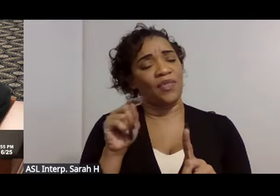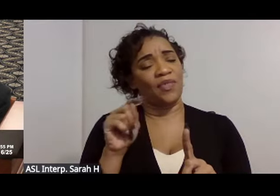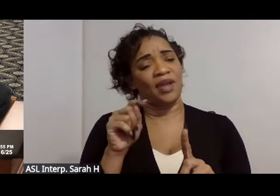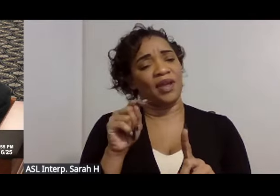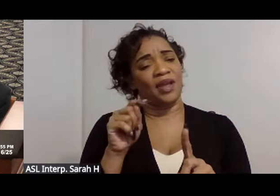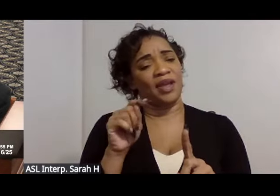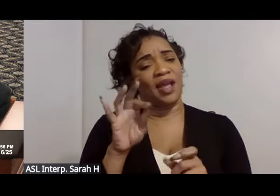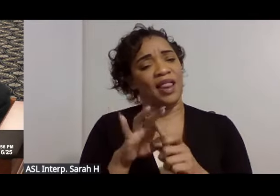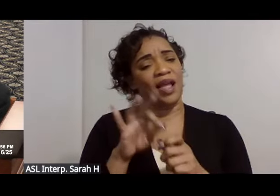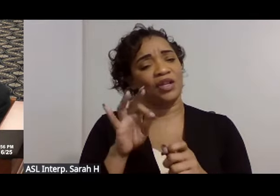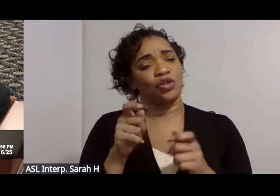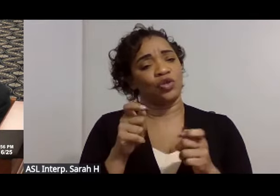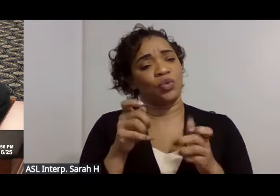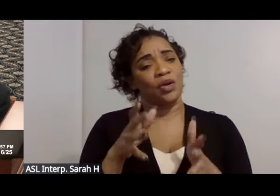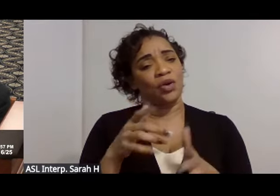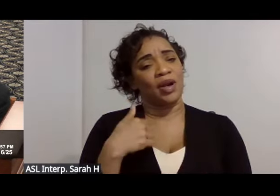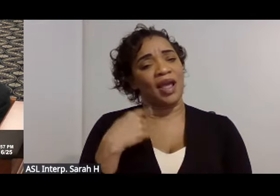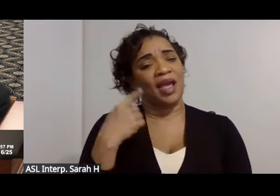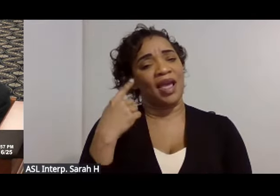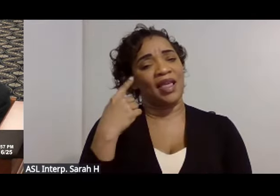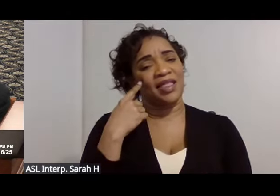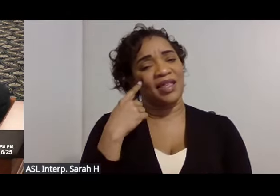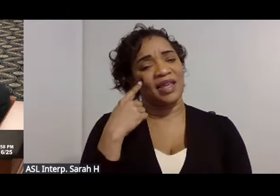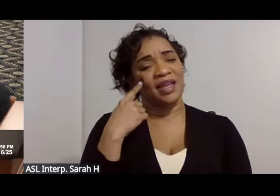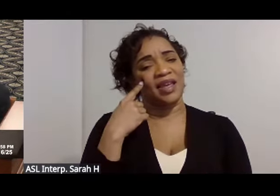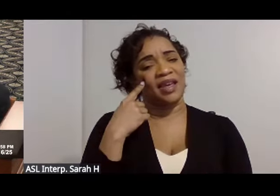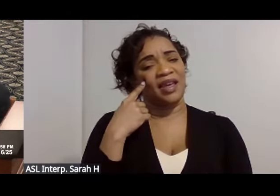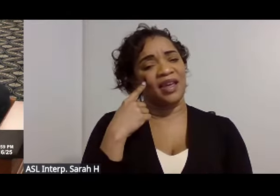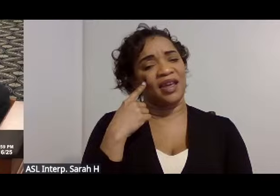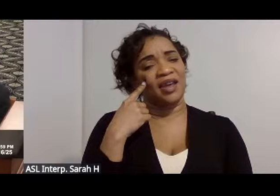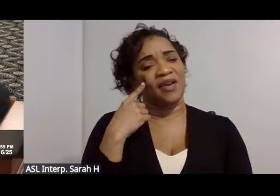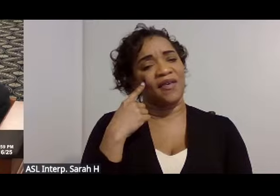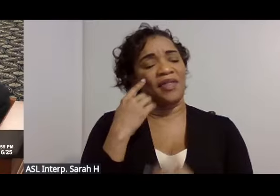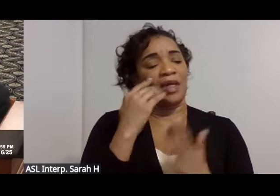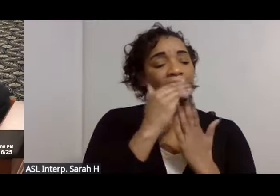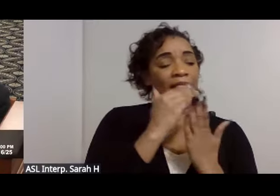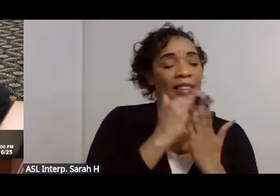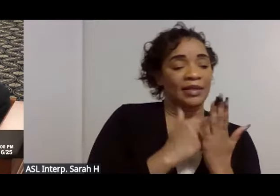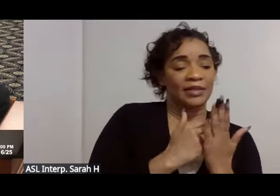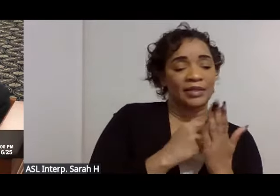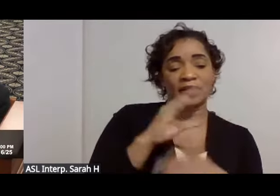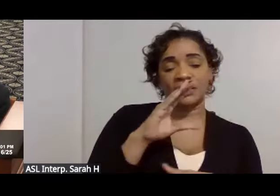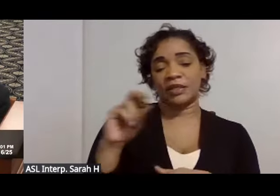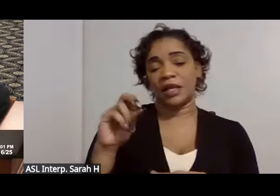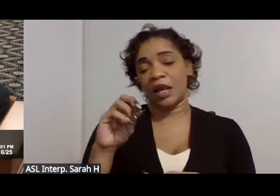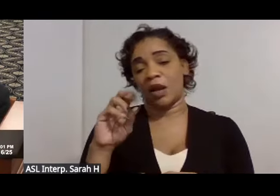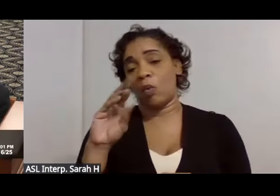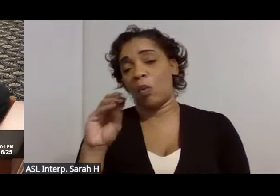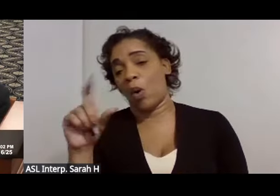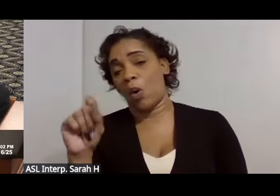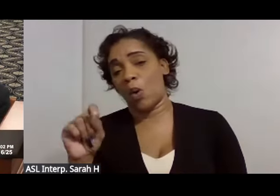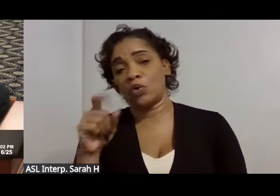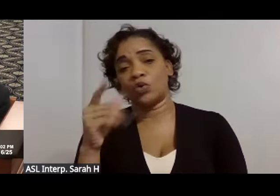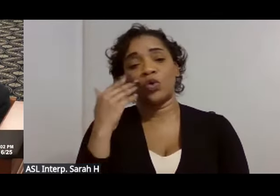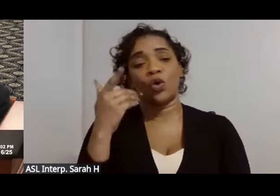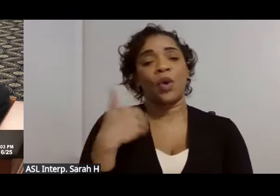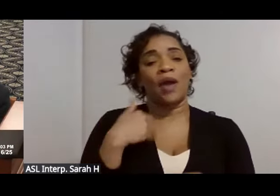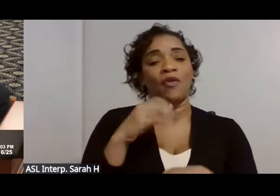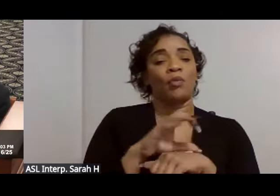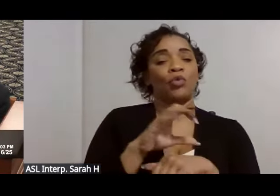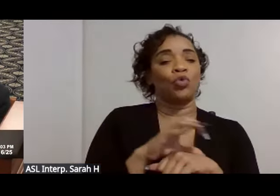I think in the semantics of lists and roles and whatever, and I'm just thinking that in terms of, you have a computer record and it says Joe Jones,